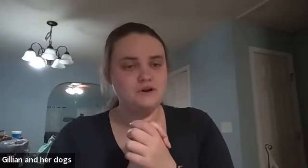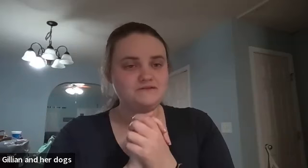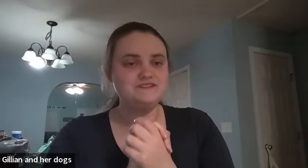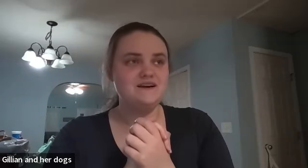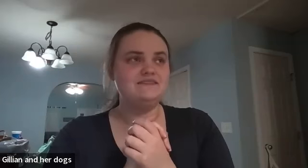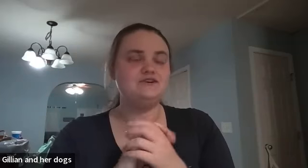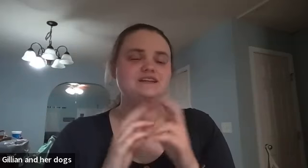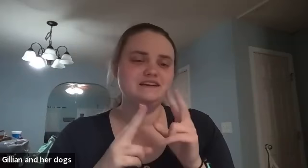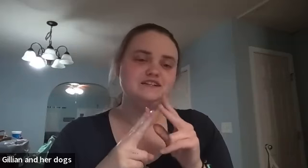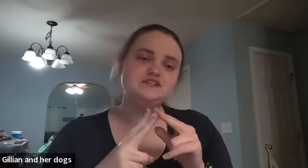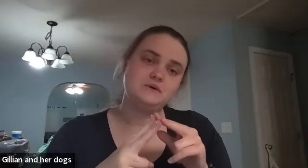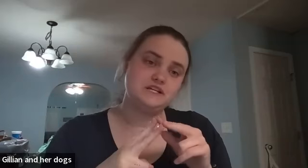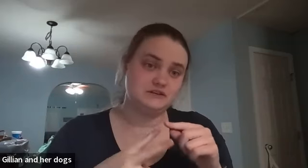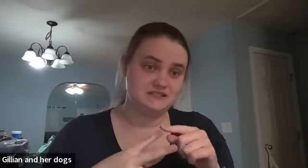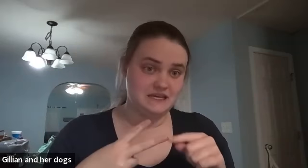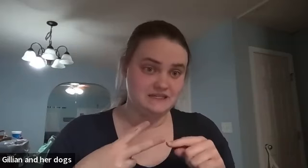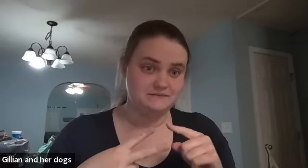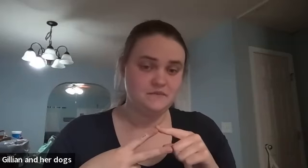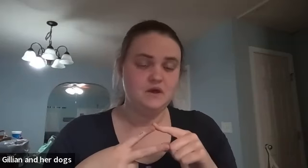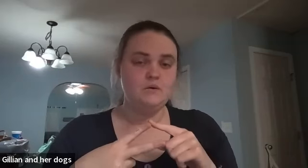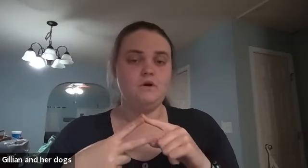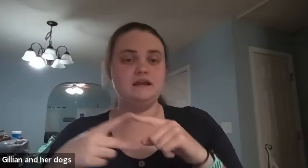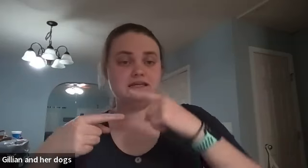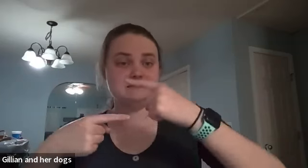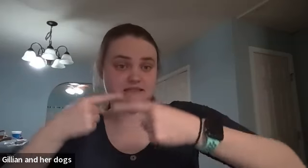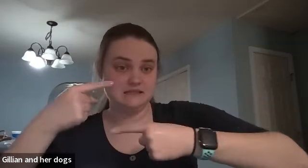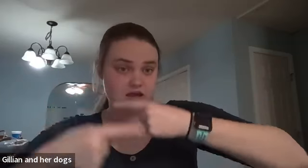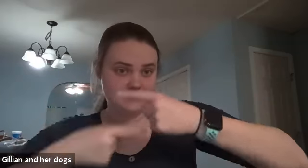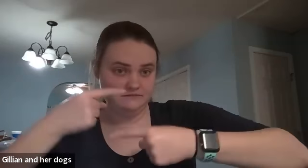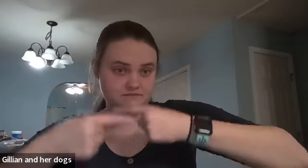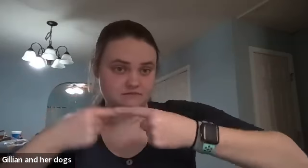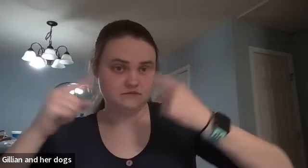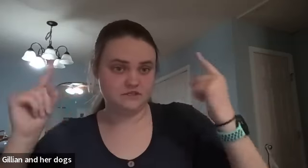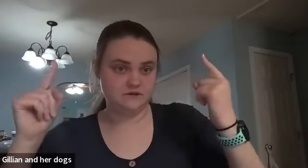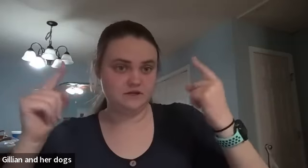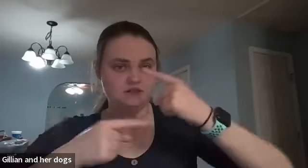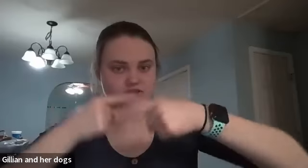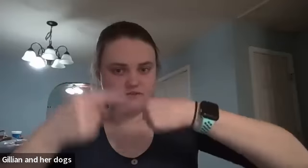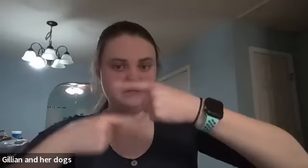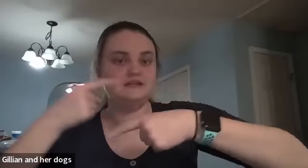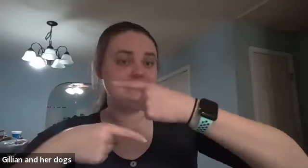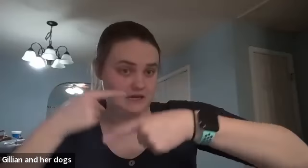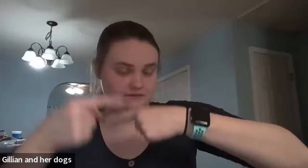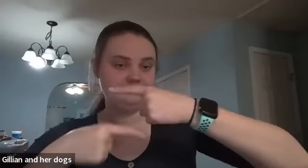for sign, there are technically two ways you can say it. One is sign, 2 fingers, then